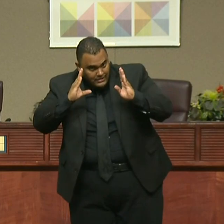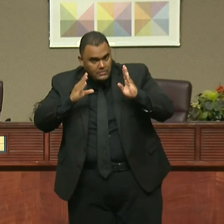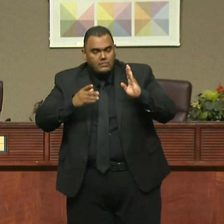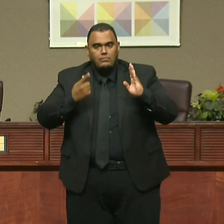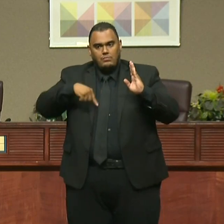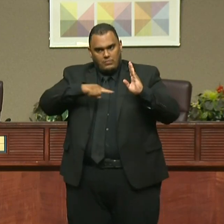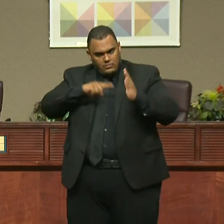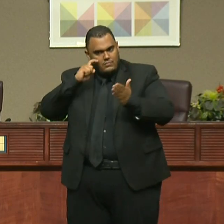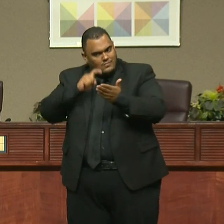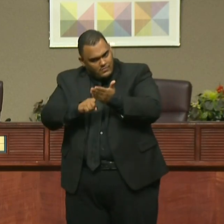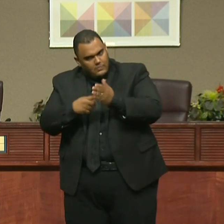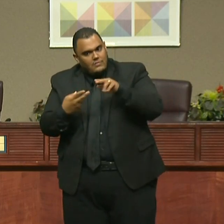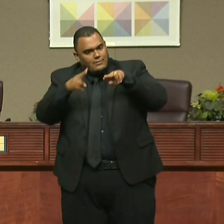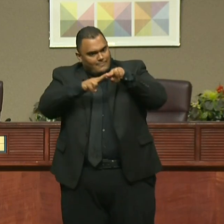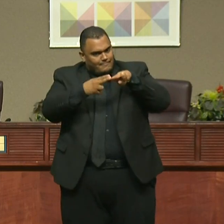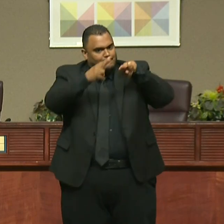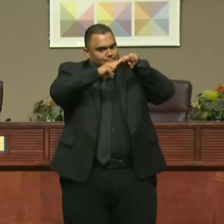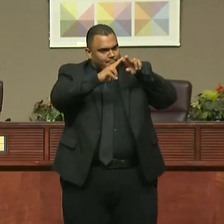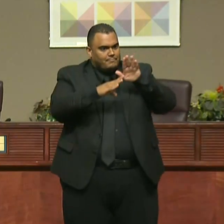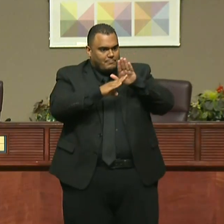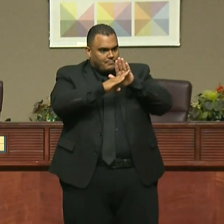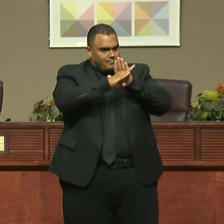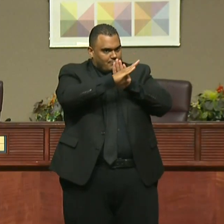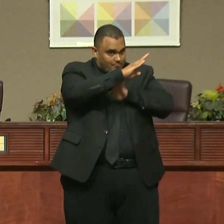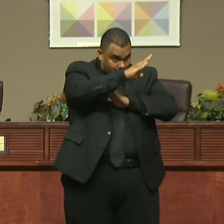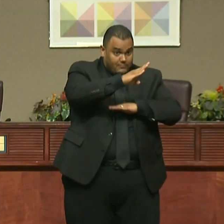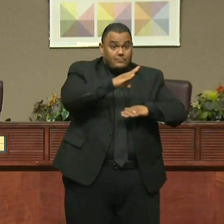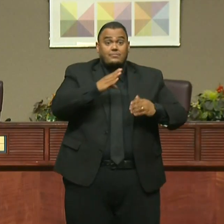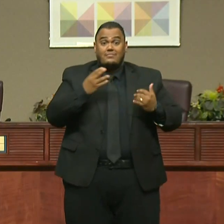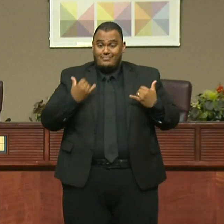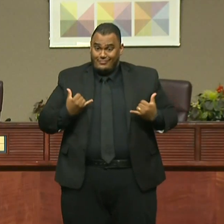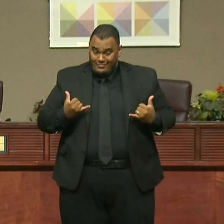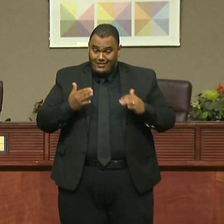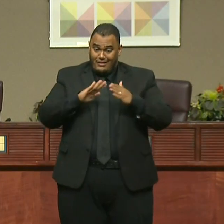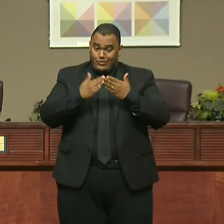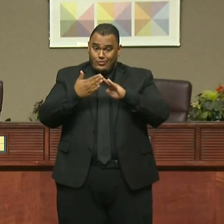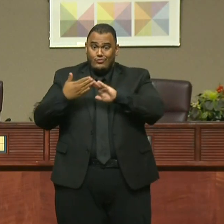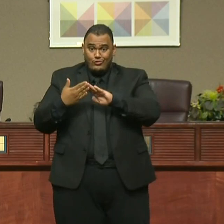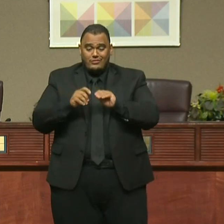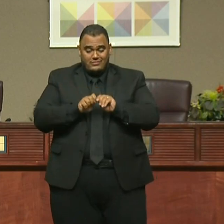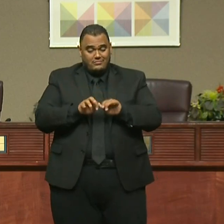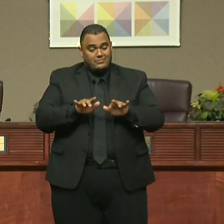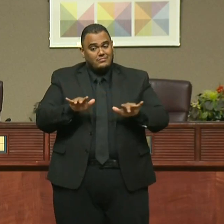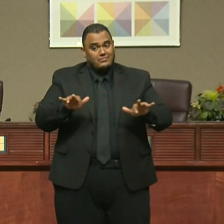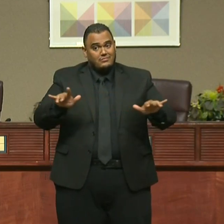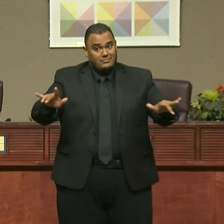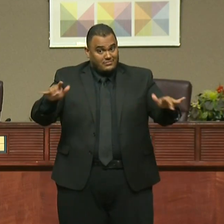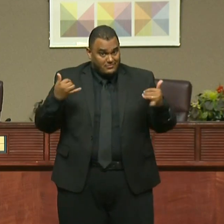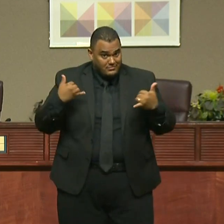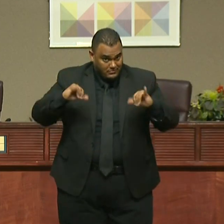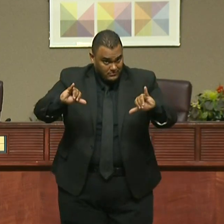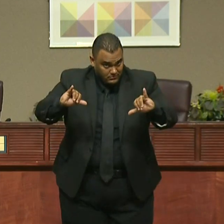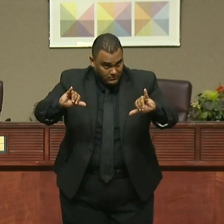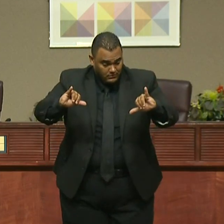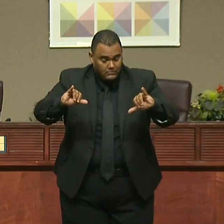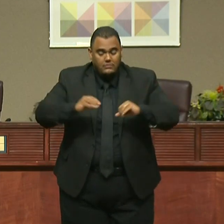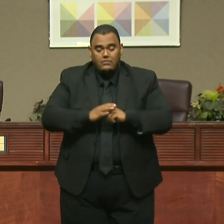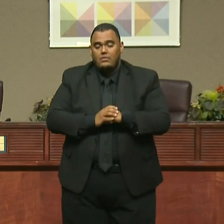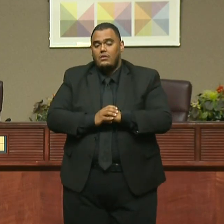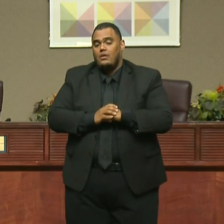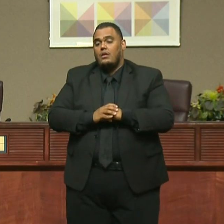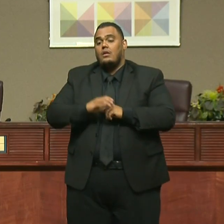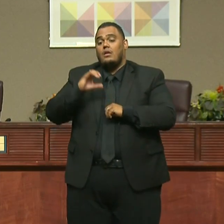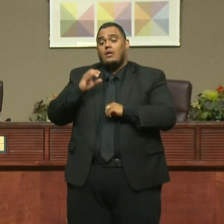is active transmission happening in the community. There are a number of situations where this increase may be the reason